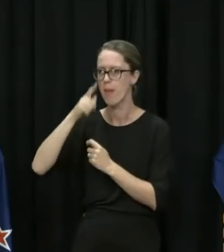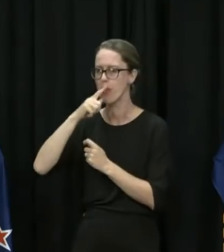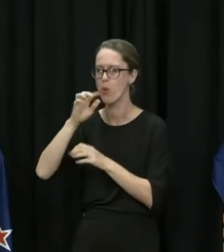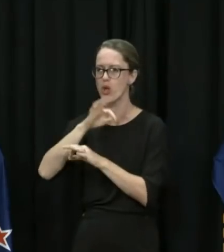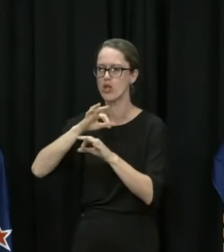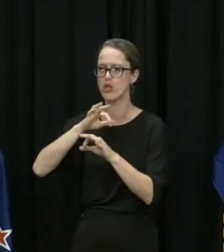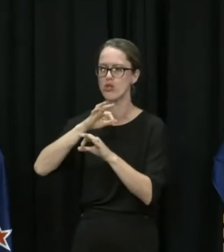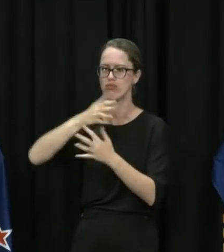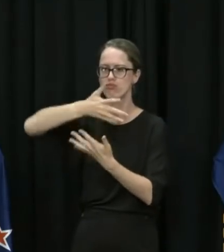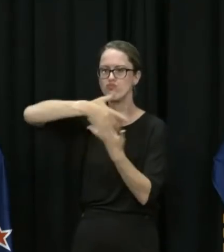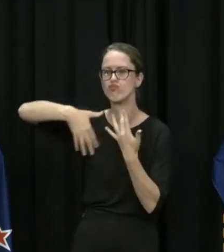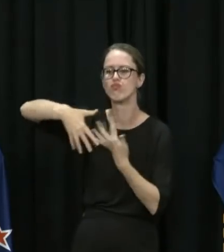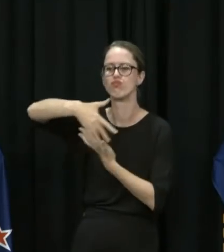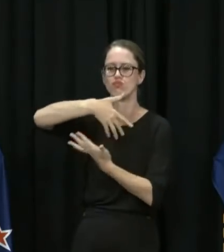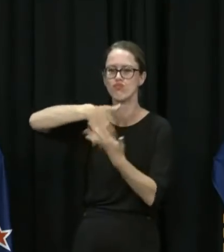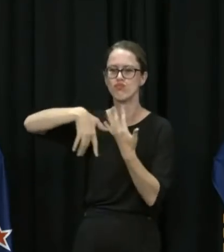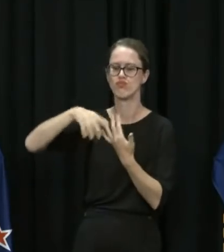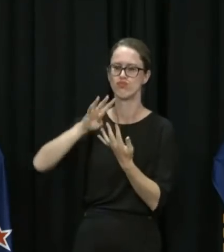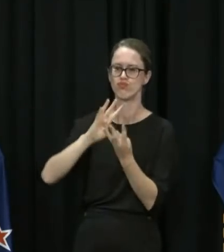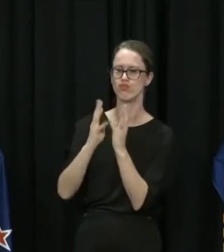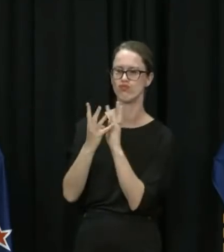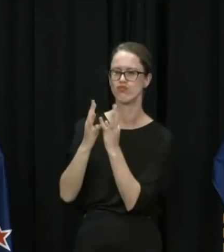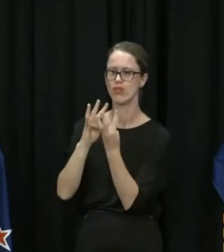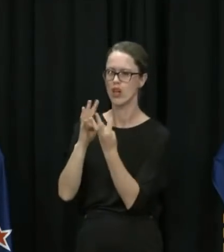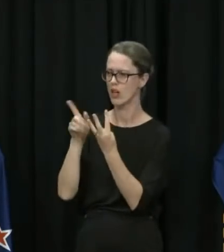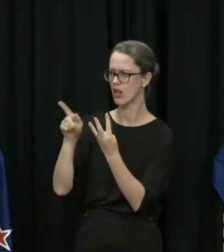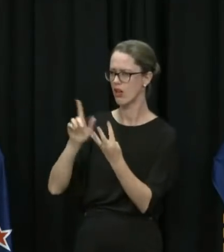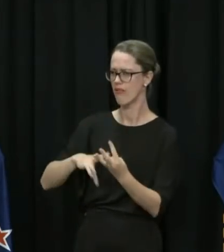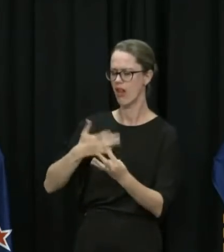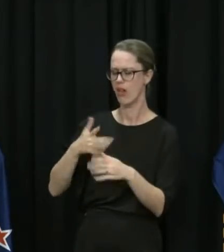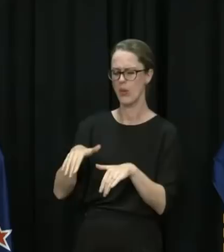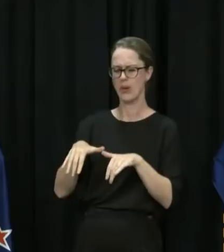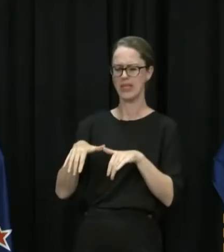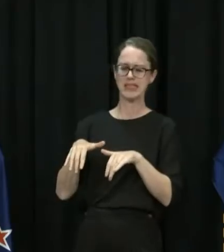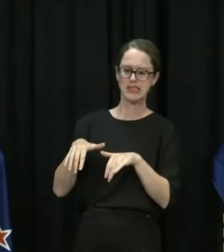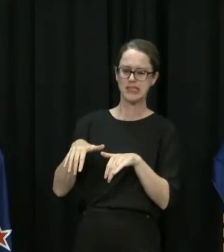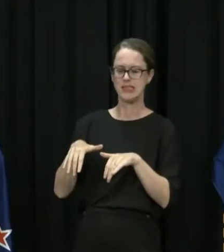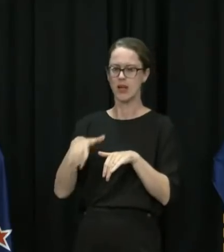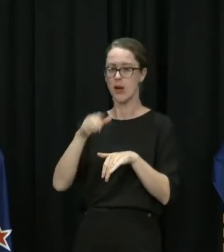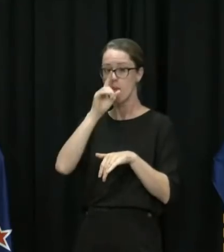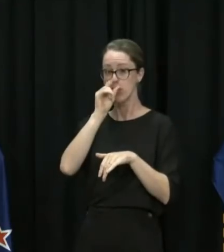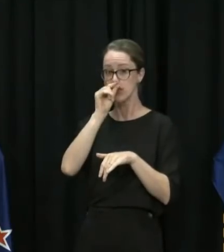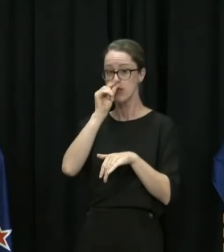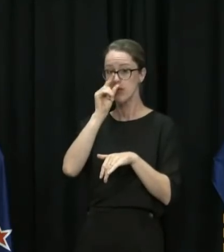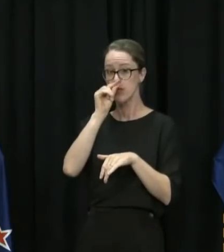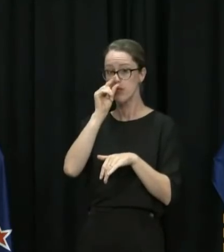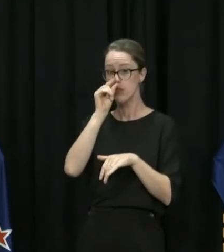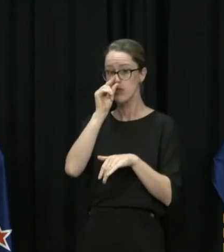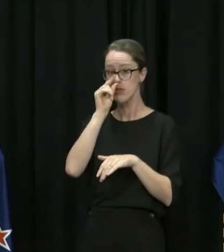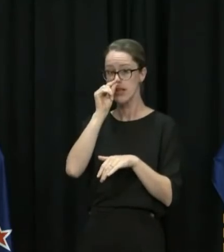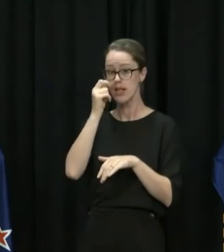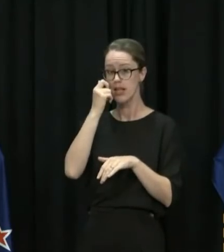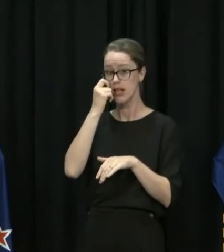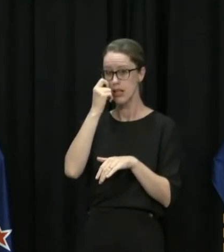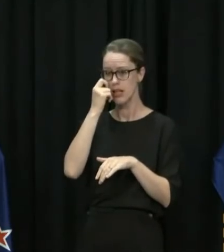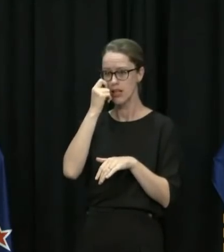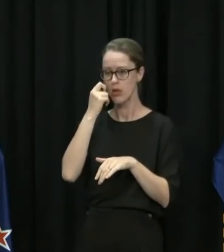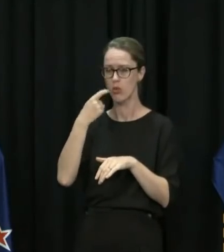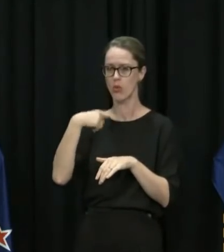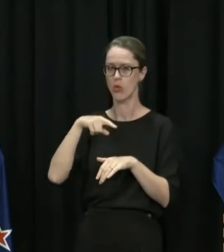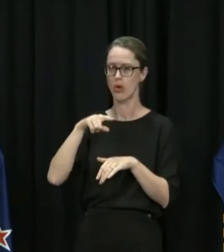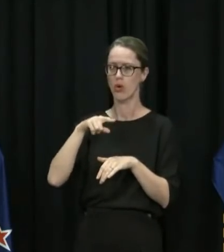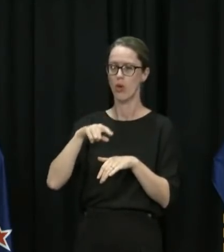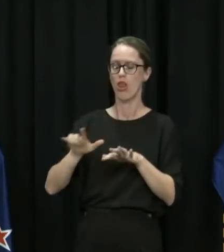social societal restrictions whatsoever. Does it give you pause for thought as to whether potentially we've been too lenient here